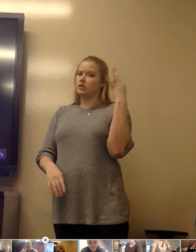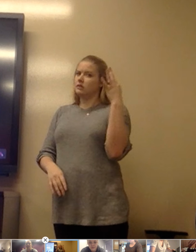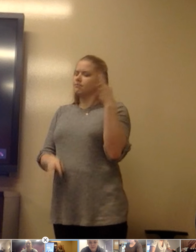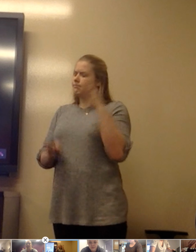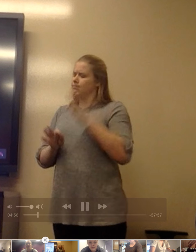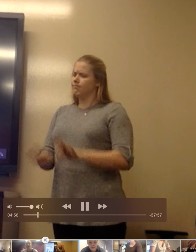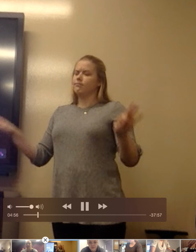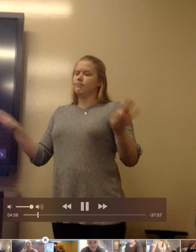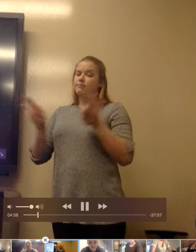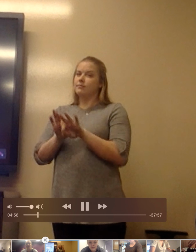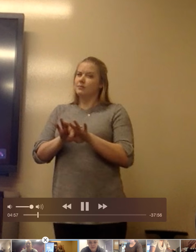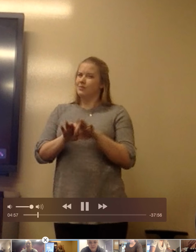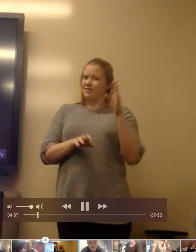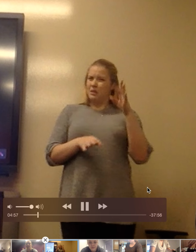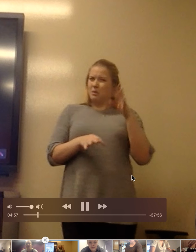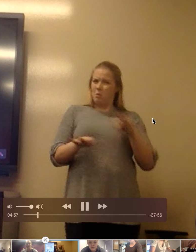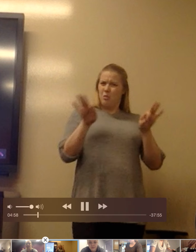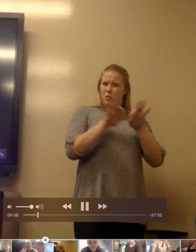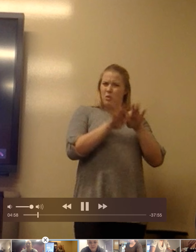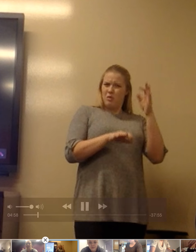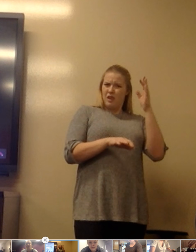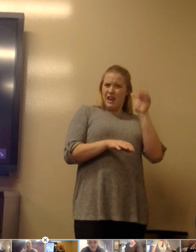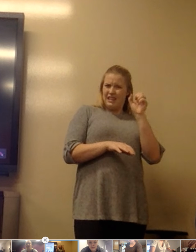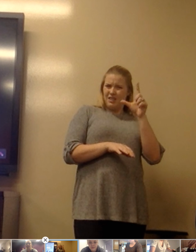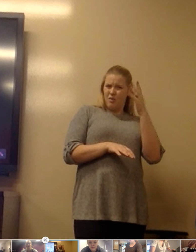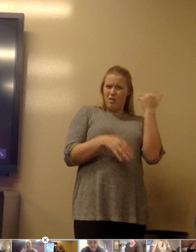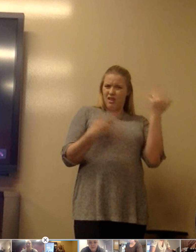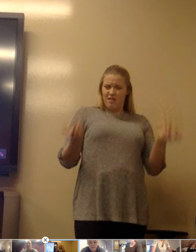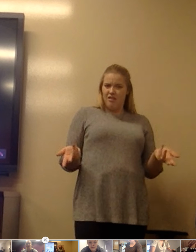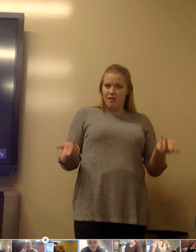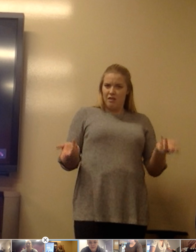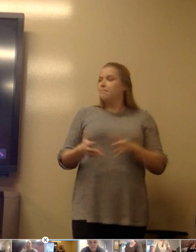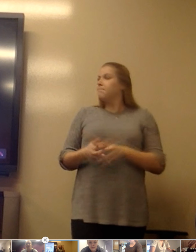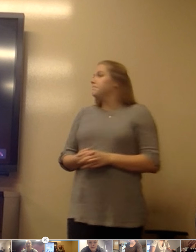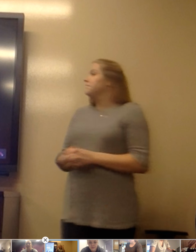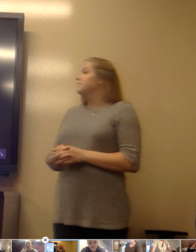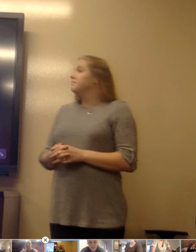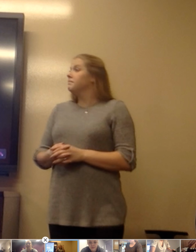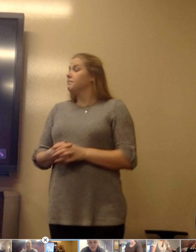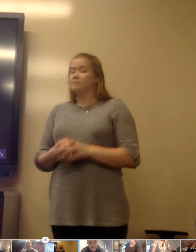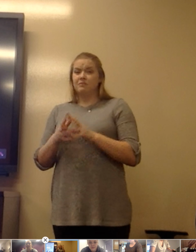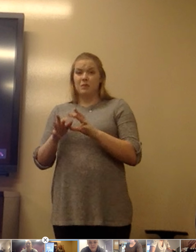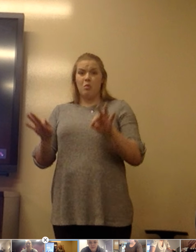And French really was important in impacting deaf education. So how did that impact